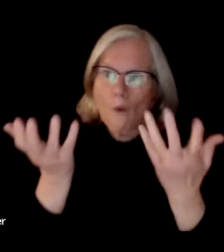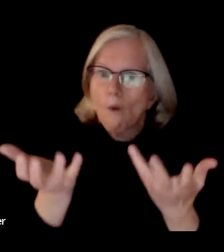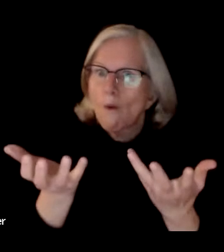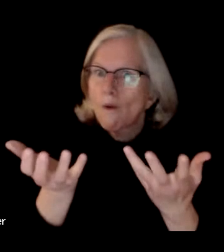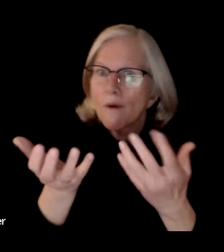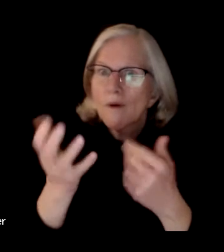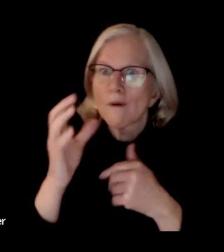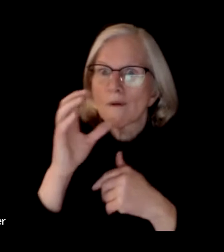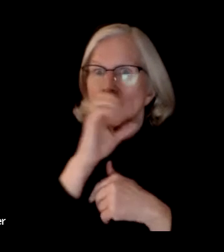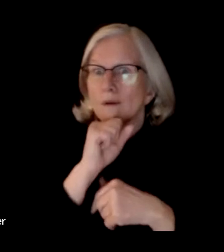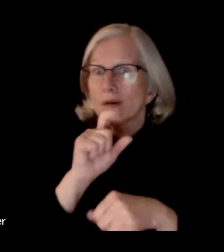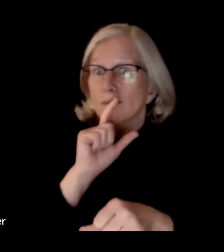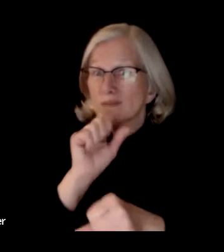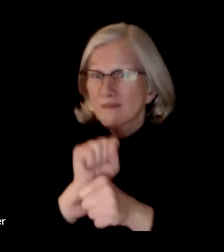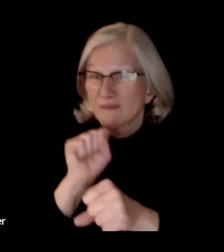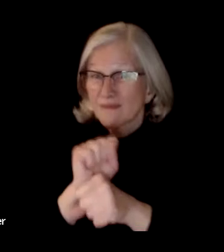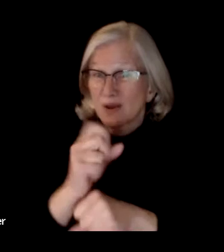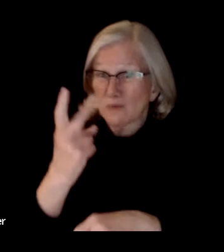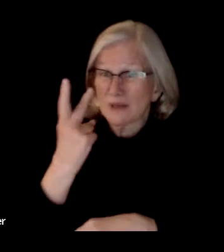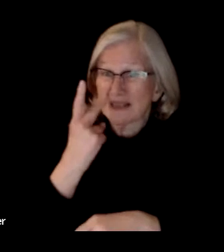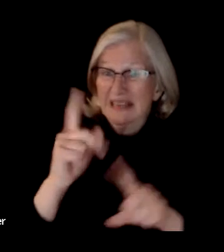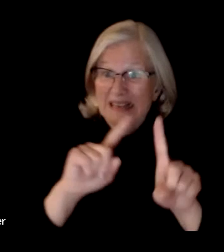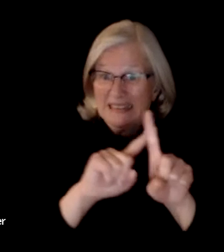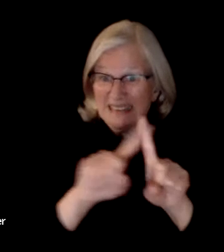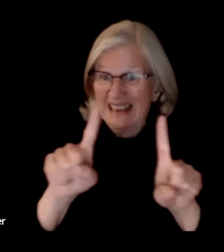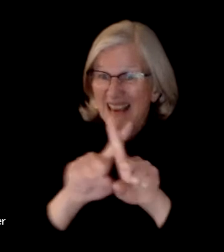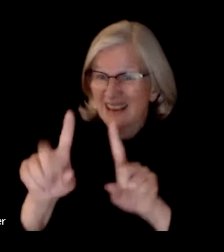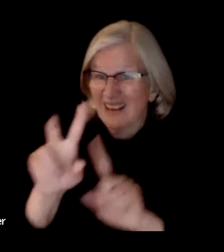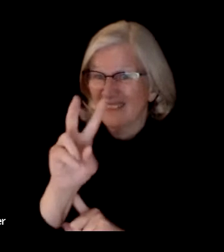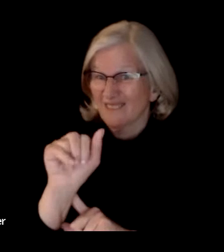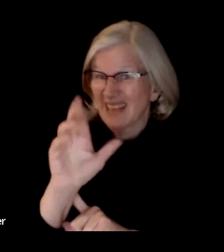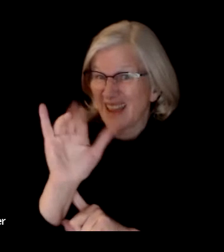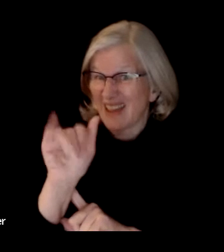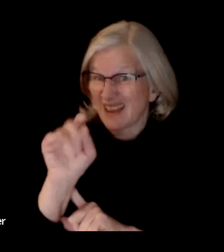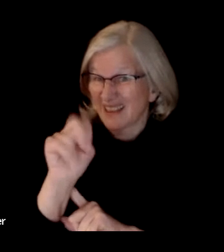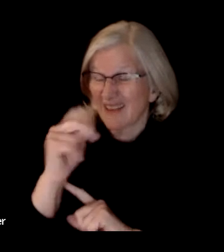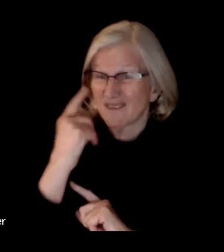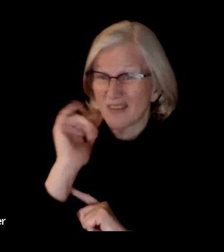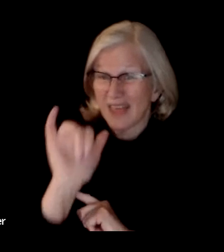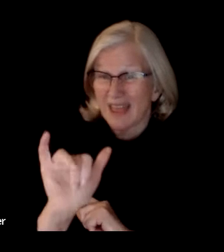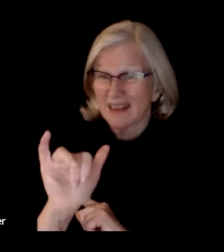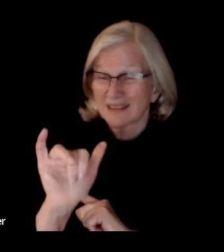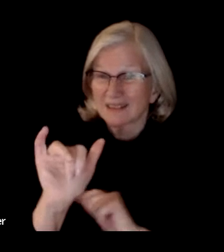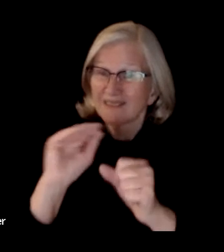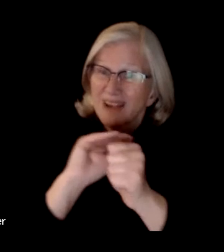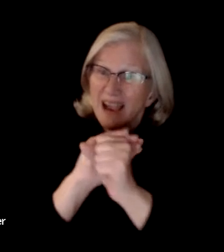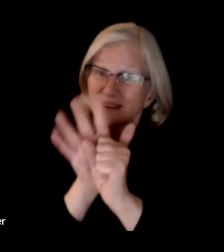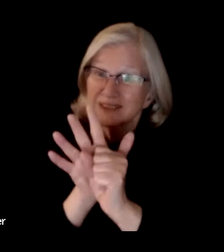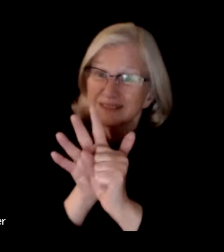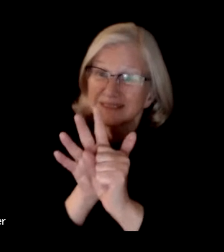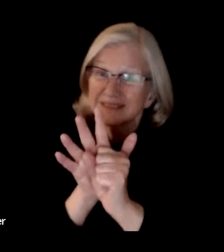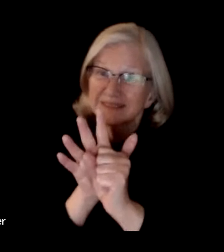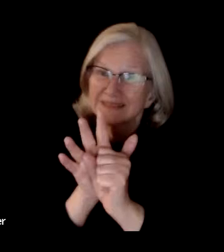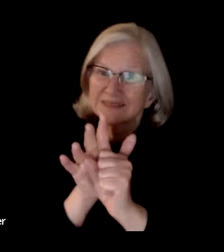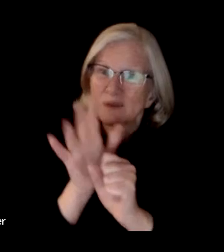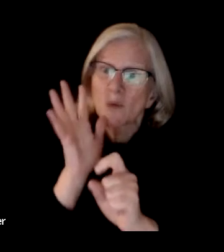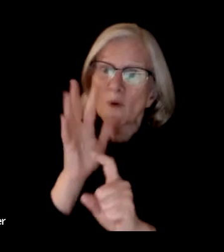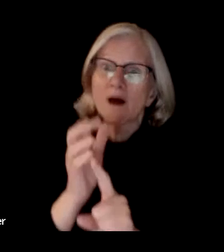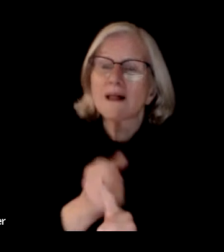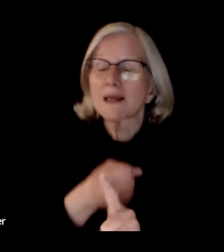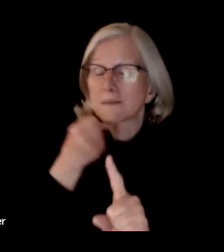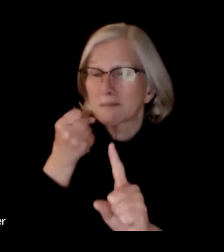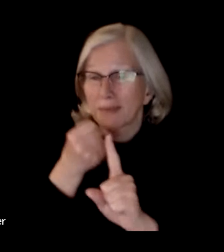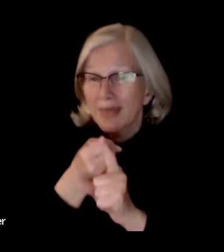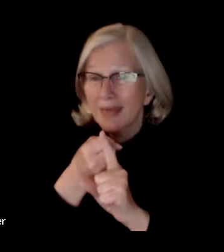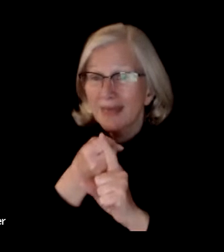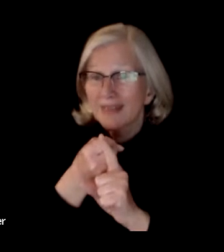fact we see variation of the virus strain circulating and that impacts the vaccine's